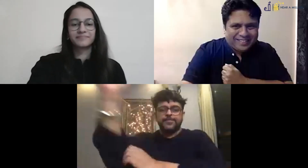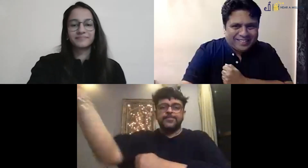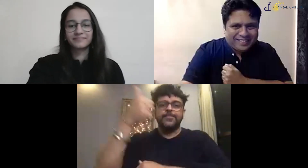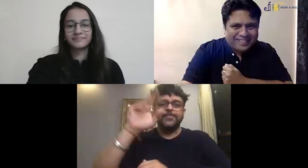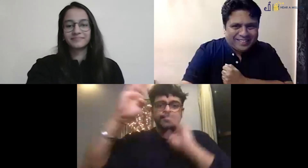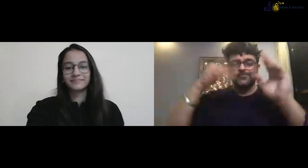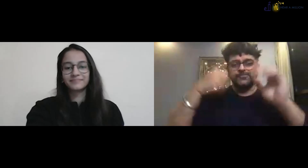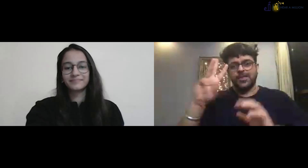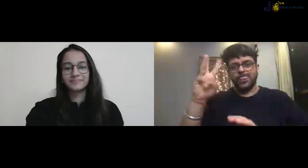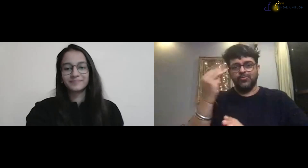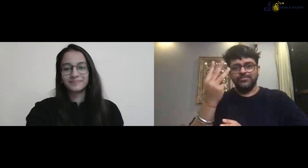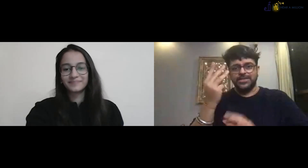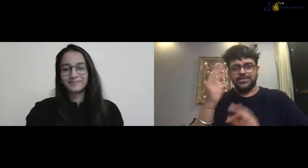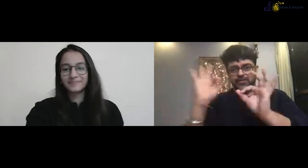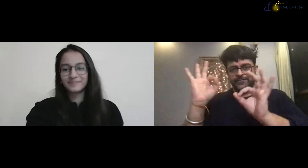uh,